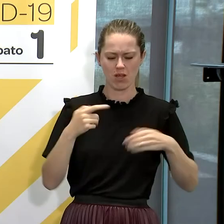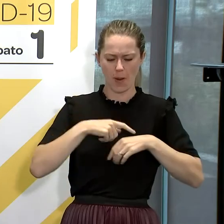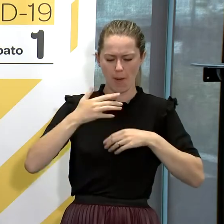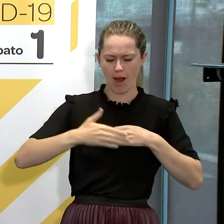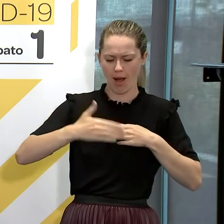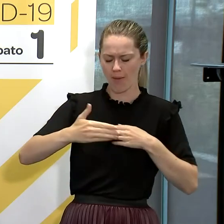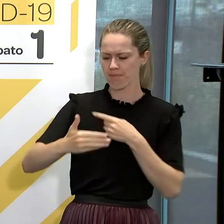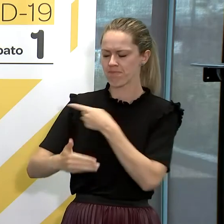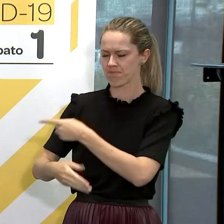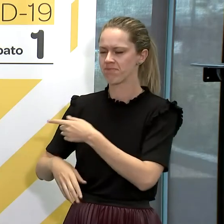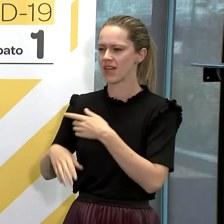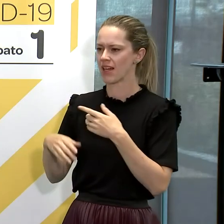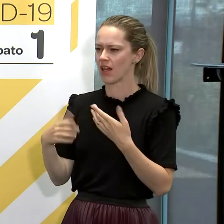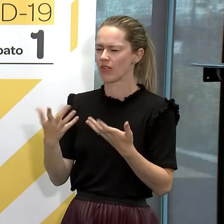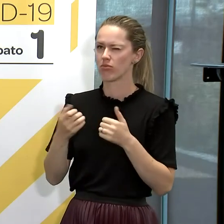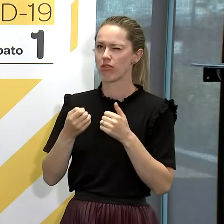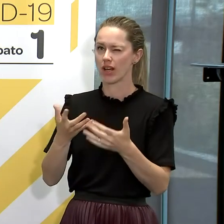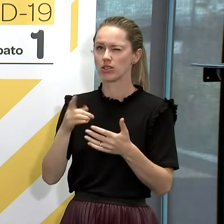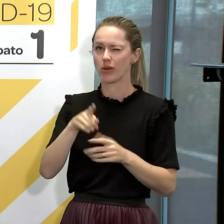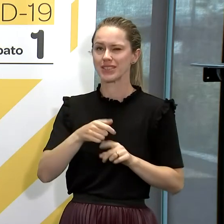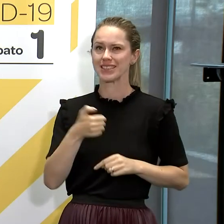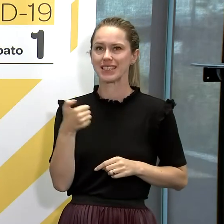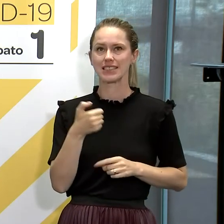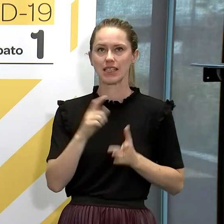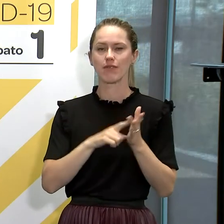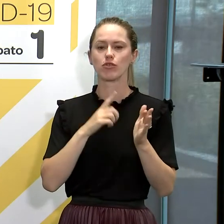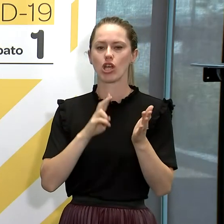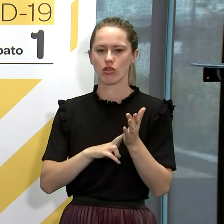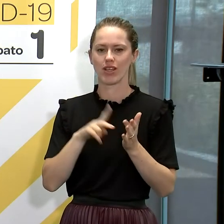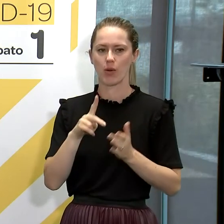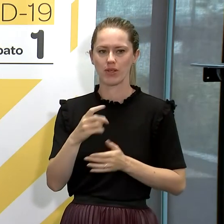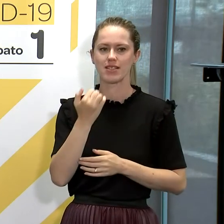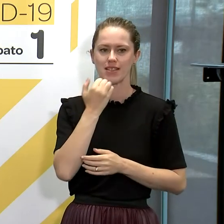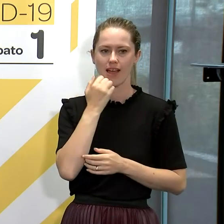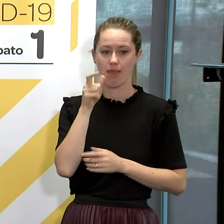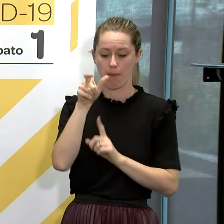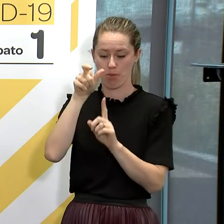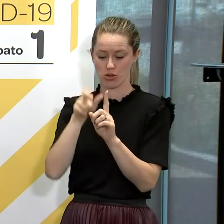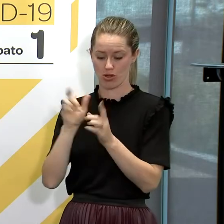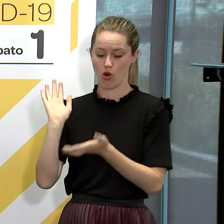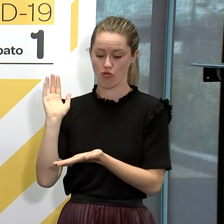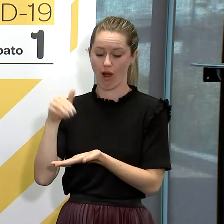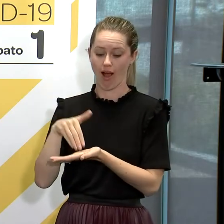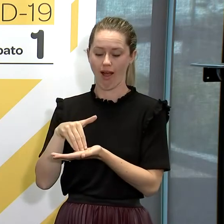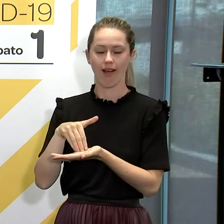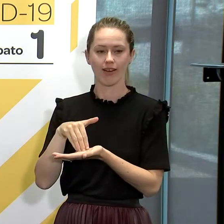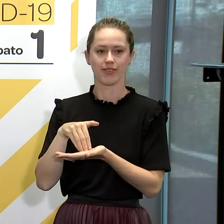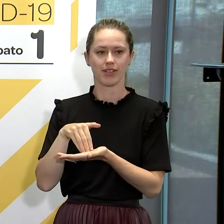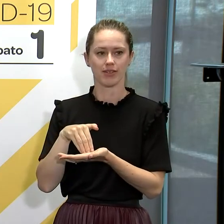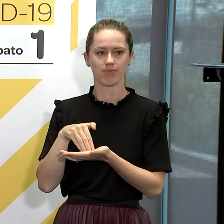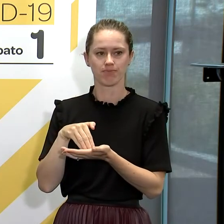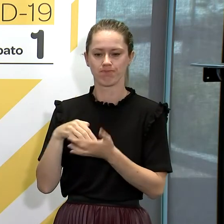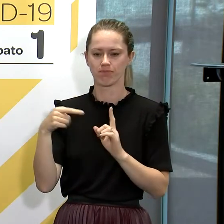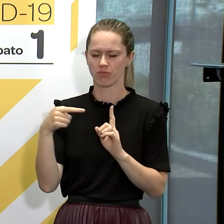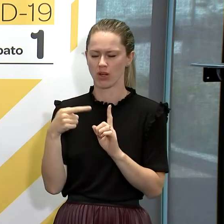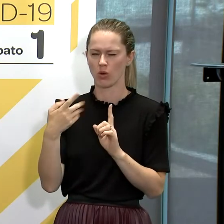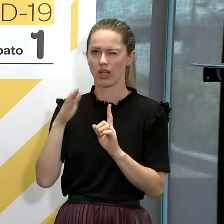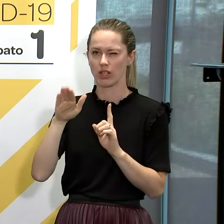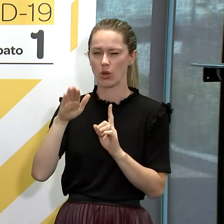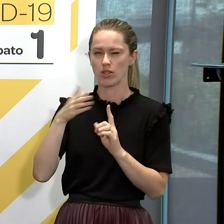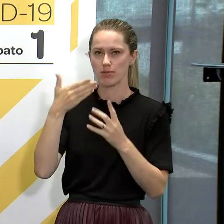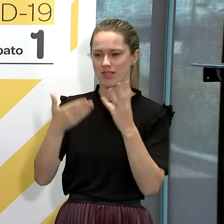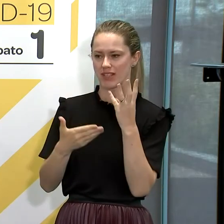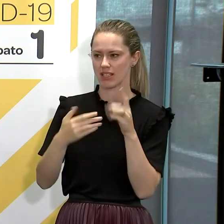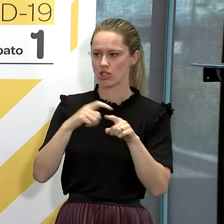I'll have to get back to you on that. It's the 16th of January is the date that they entered, and we can get back to you on the